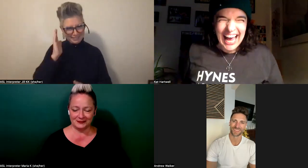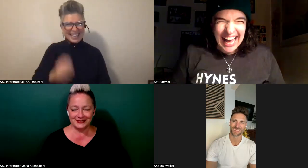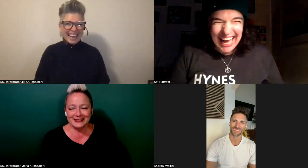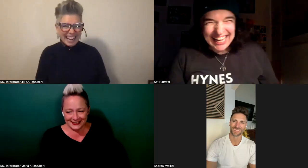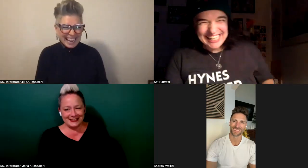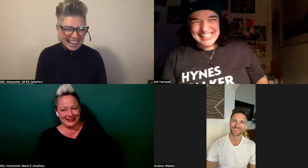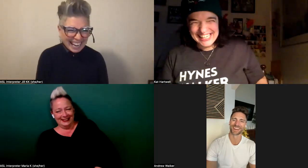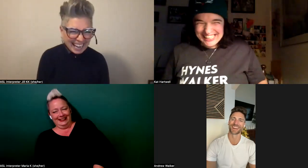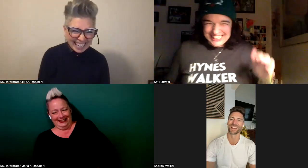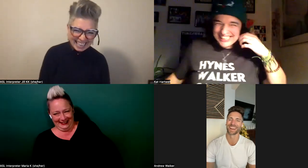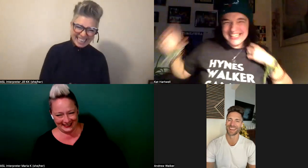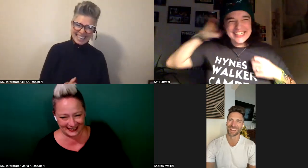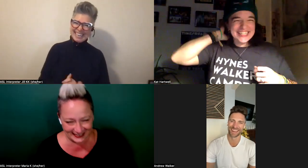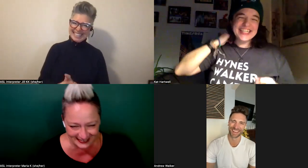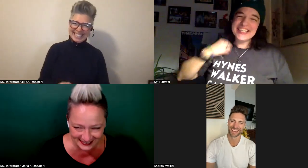these.